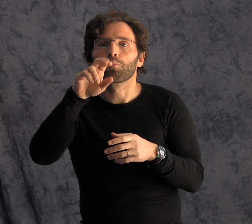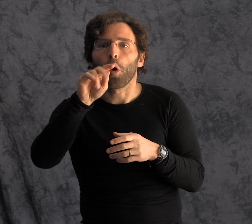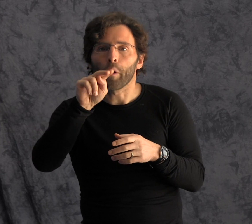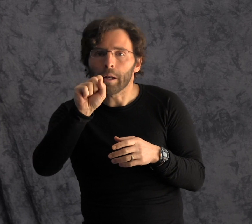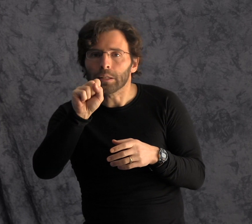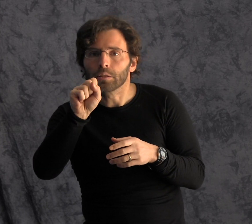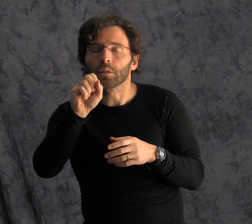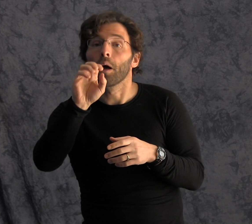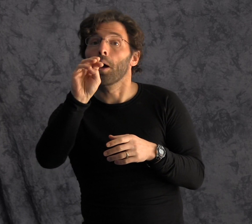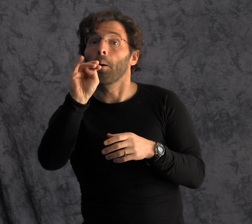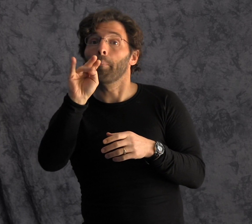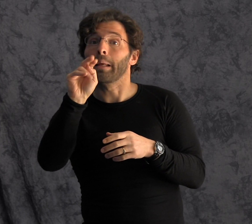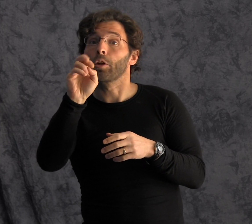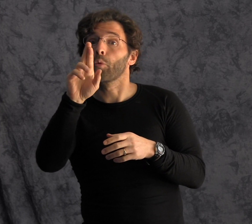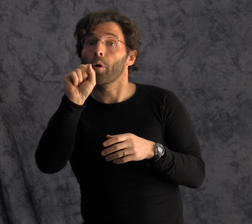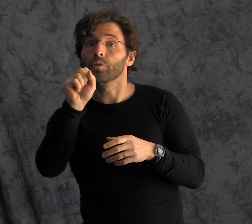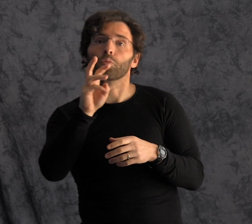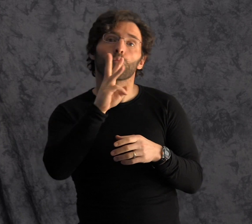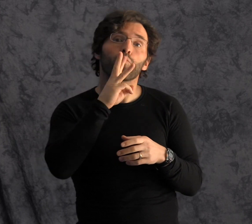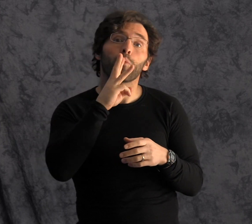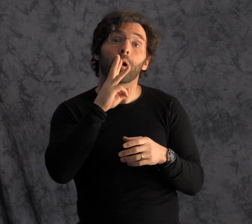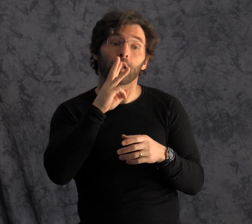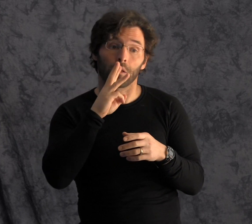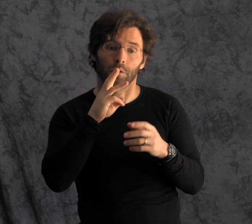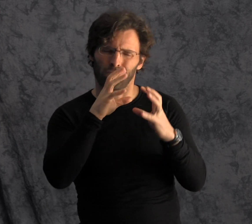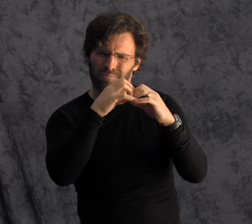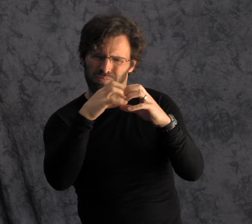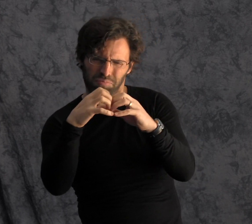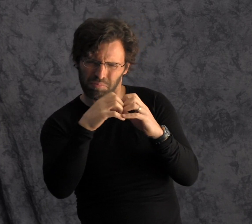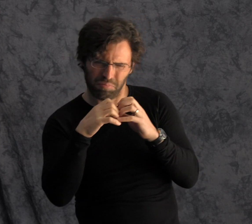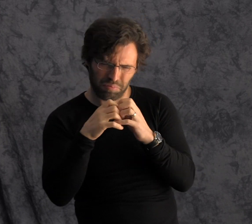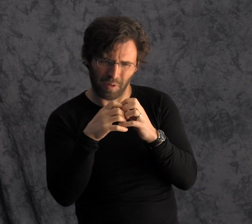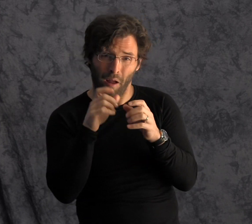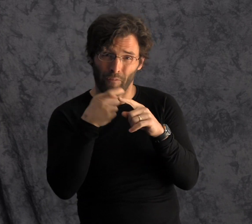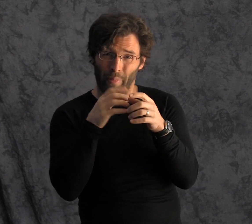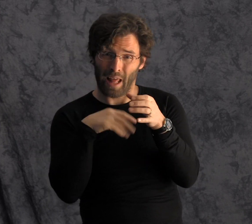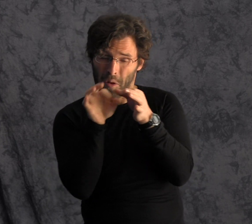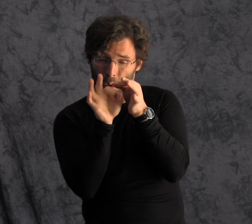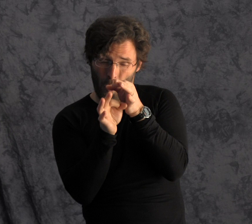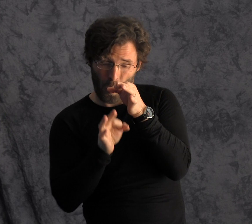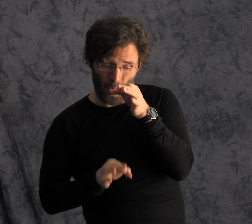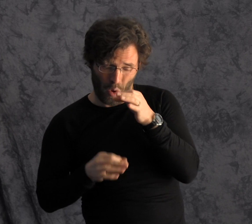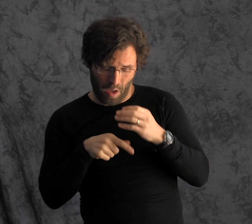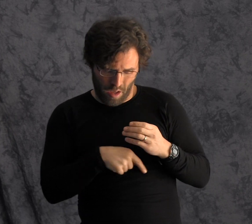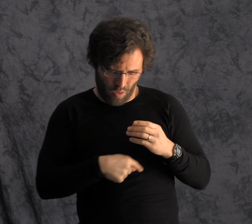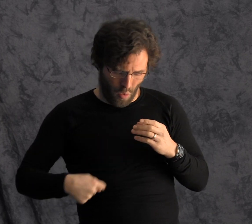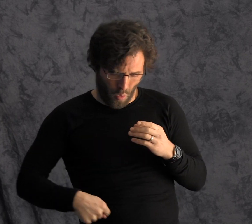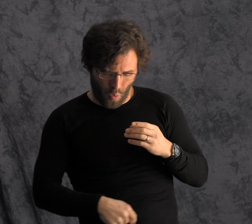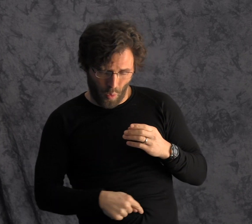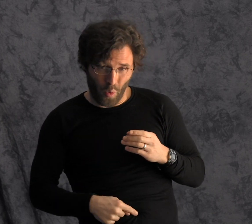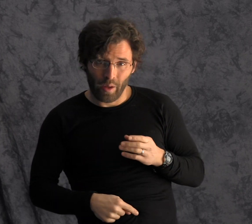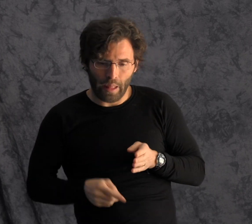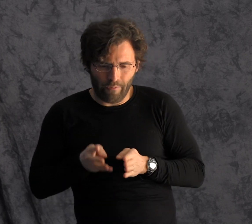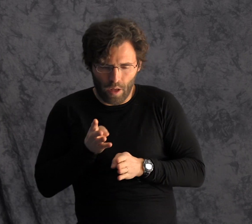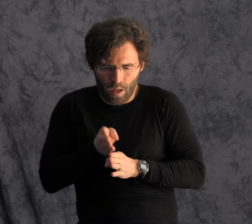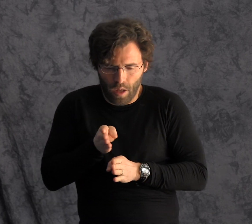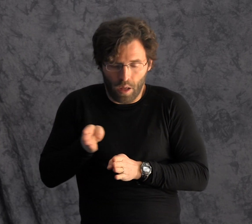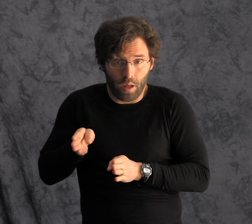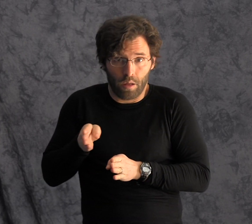and water and a few other things from the alimentary canal or from this tube actually across a few layers of tissues